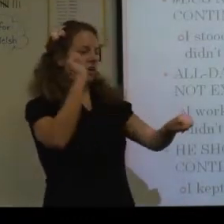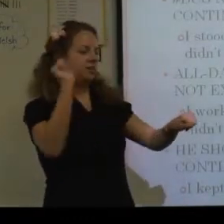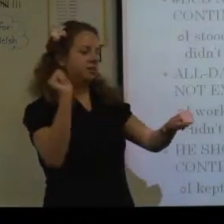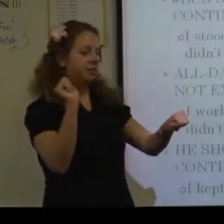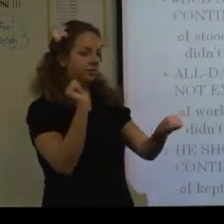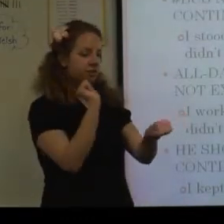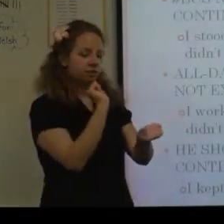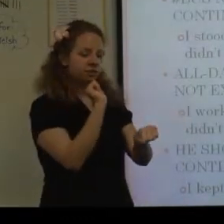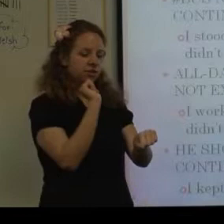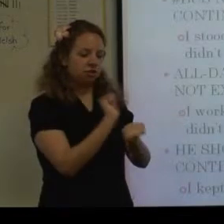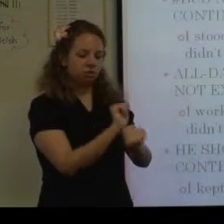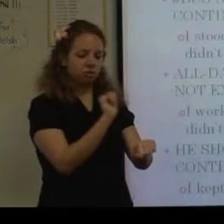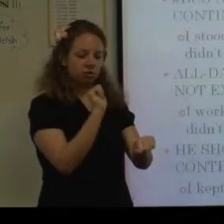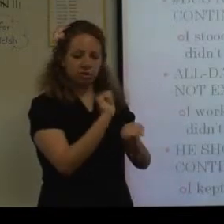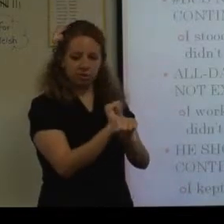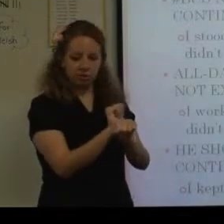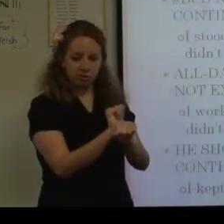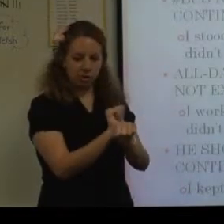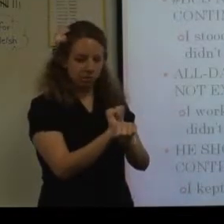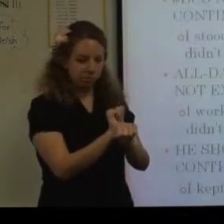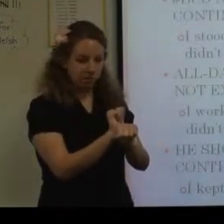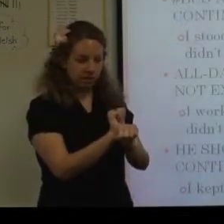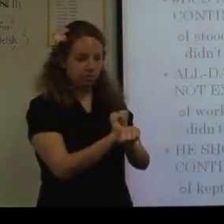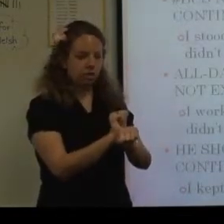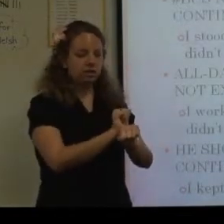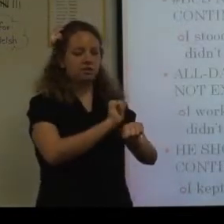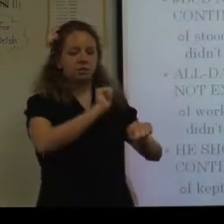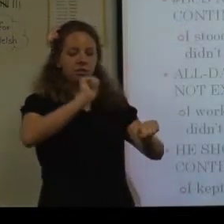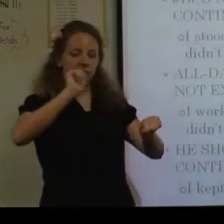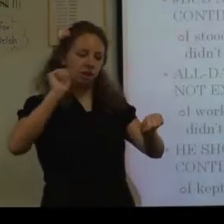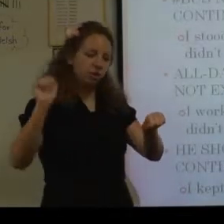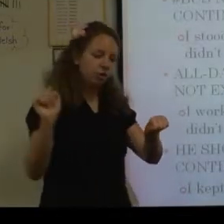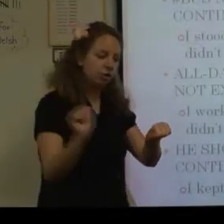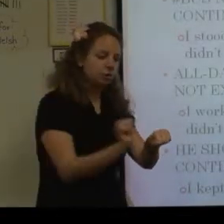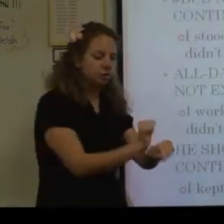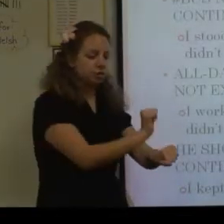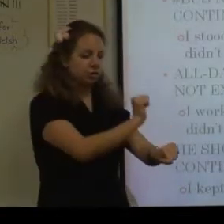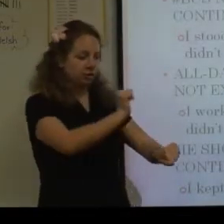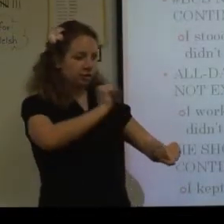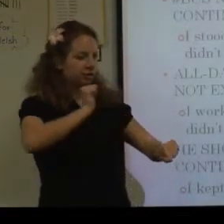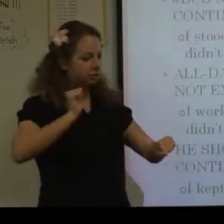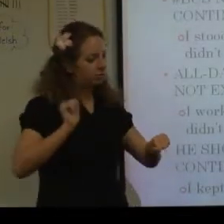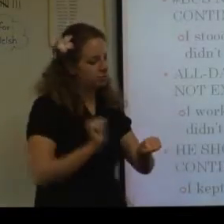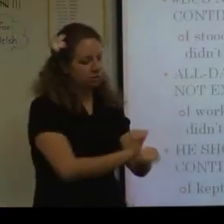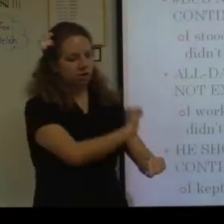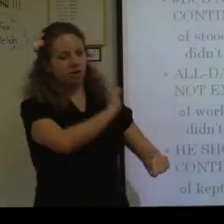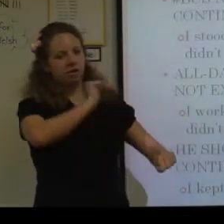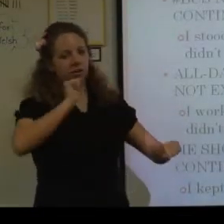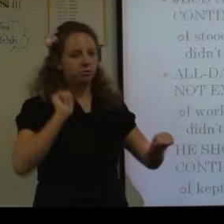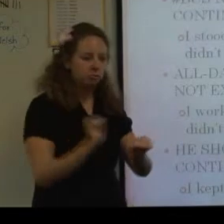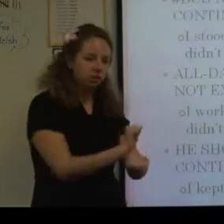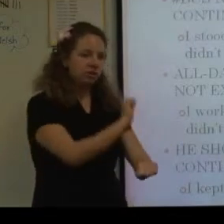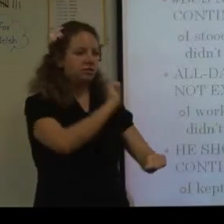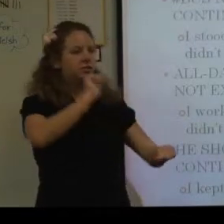And for this one, instead of just going straight down for work, because it's work continually, it'll go in a circle like this. Work, and work.